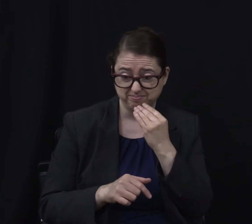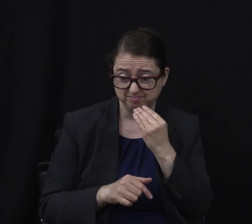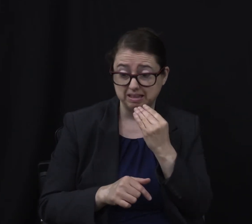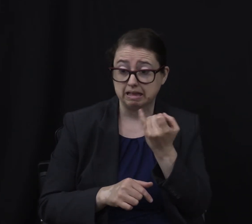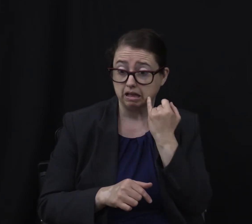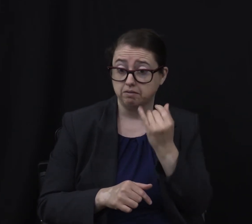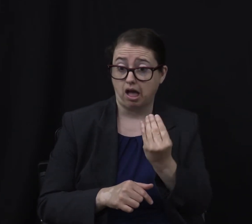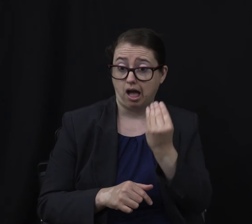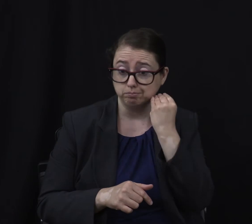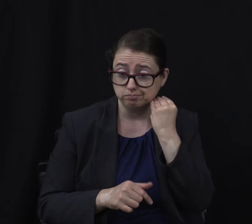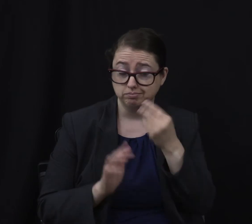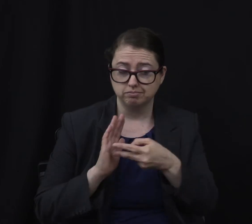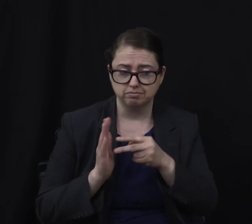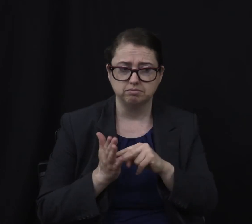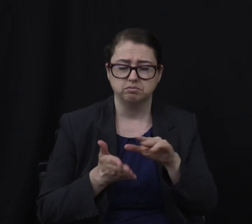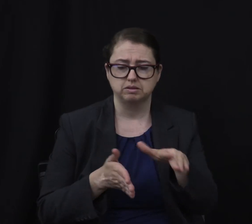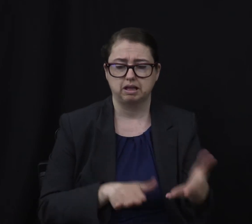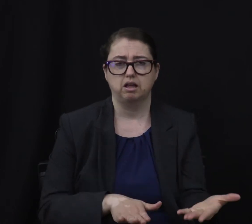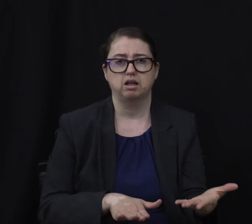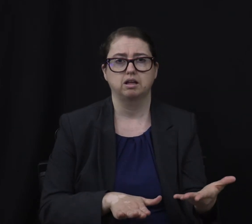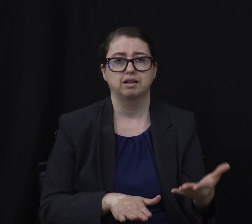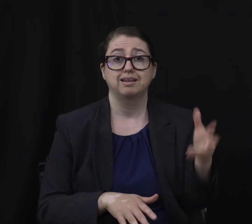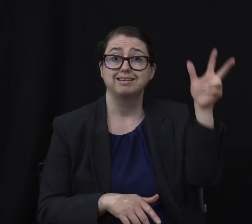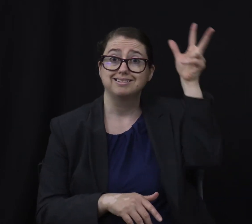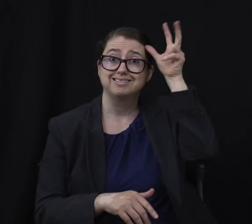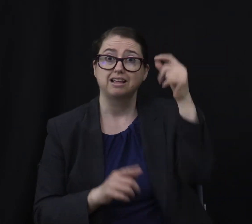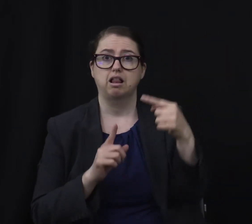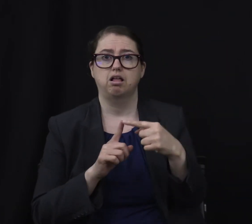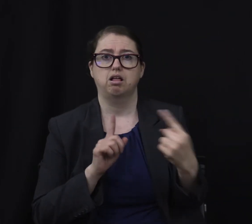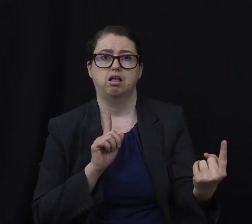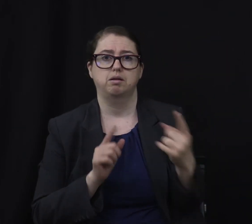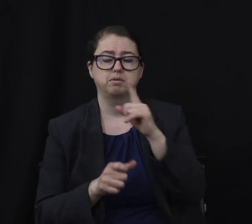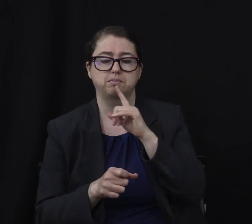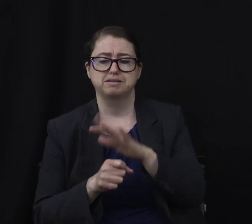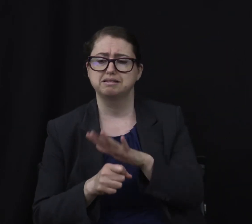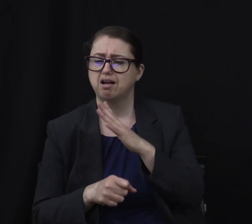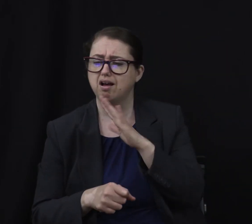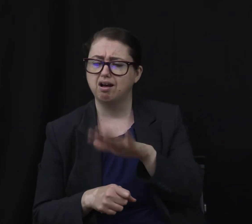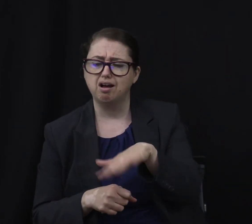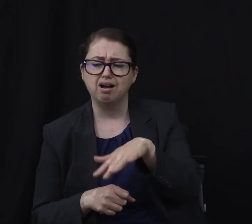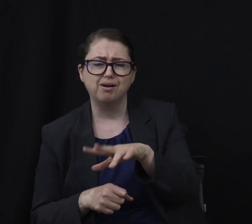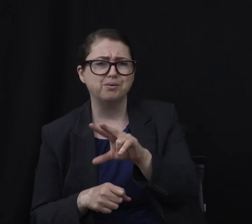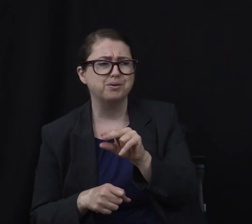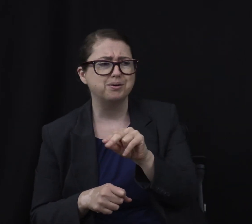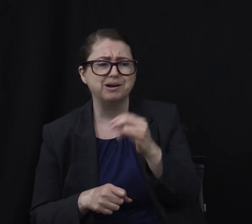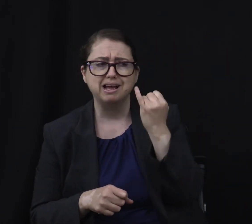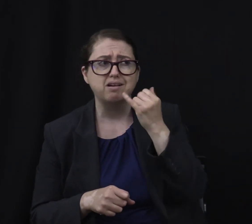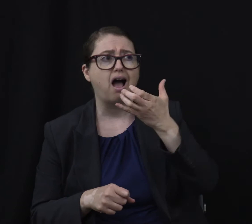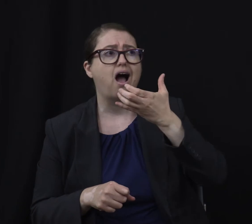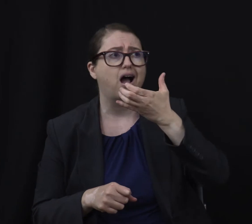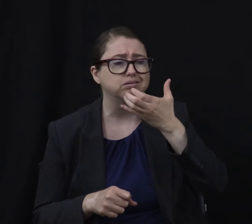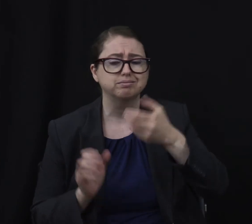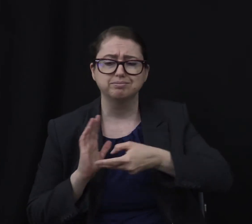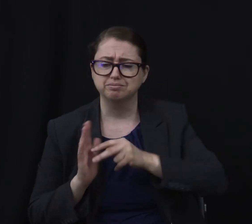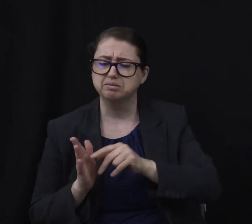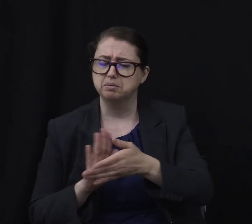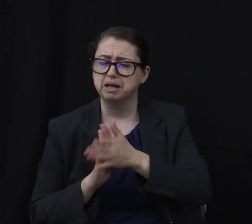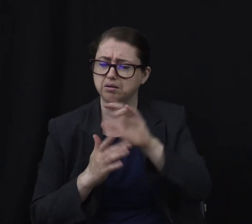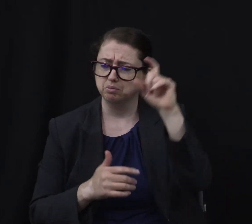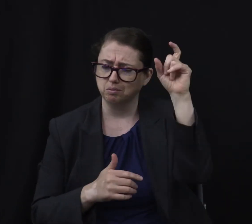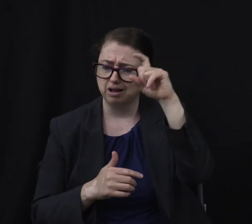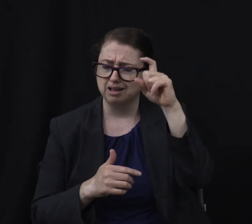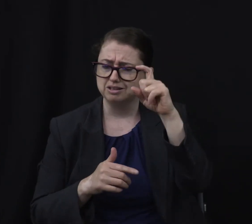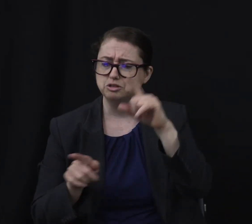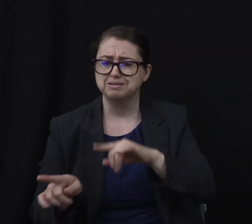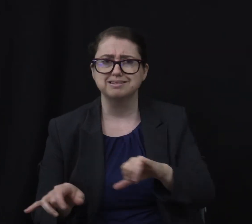No, no, no. If you do eat from this tree, you will become wise. You will become like gods. And so they stand here in the middle having